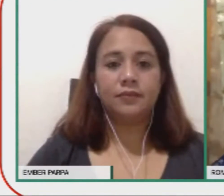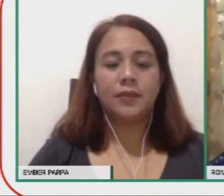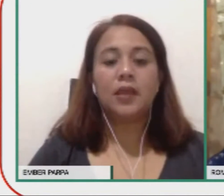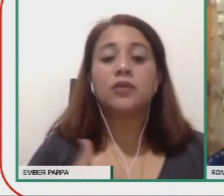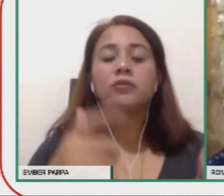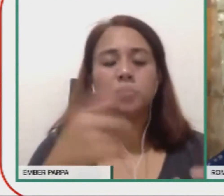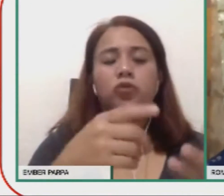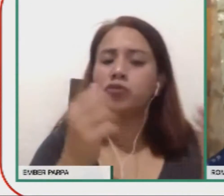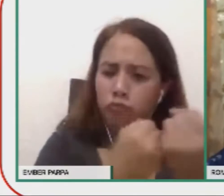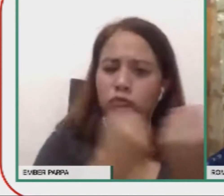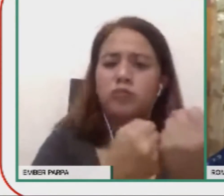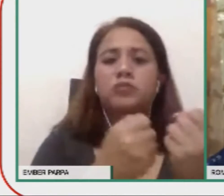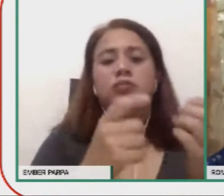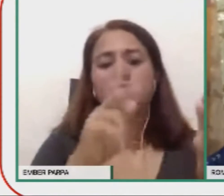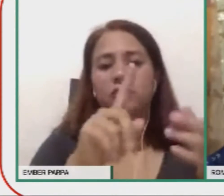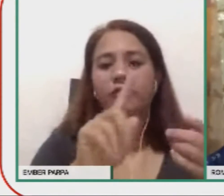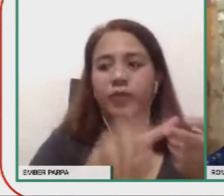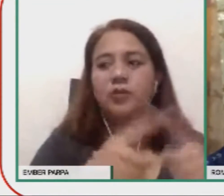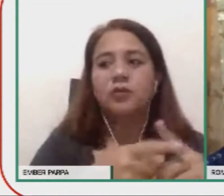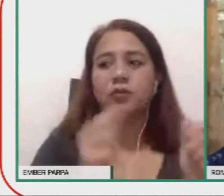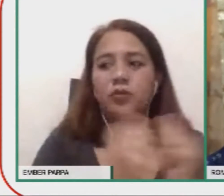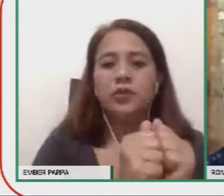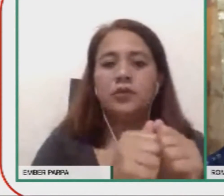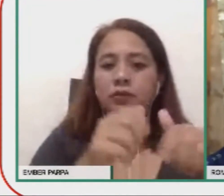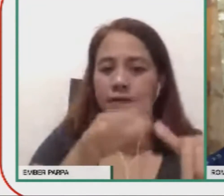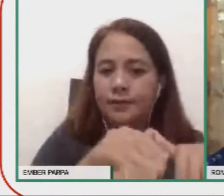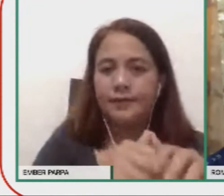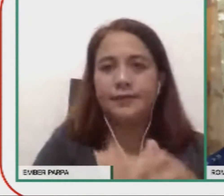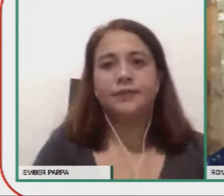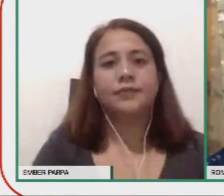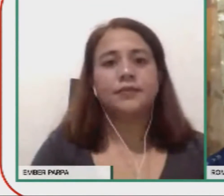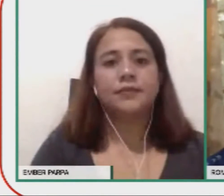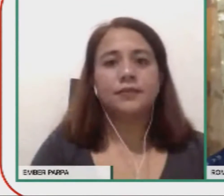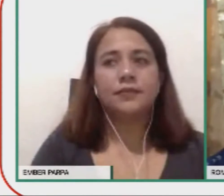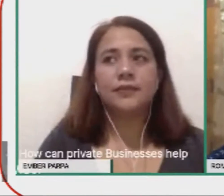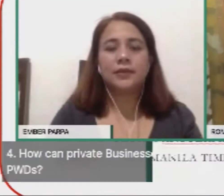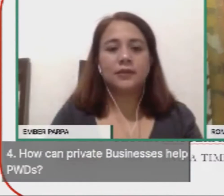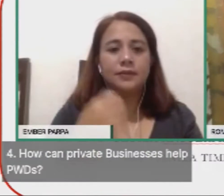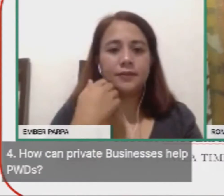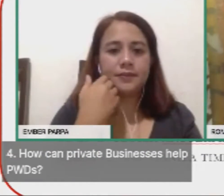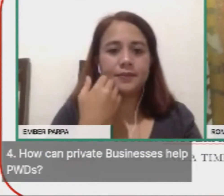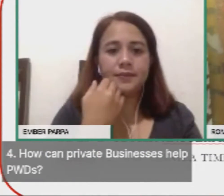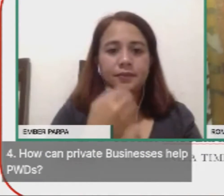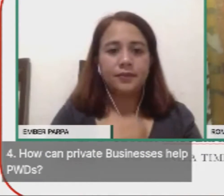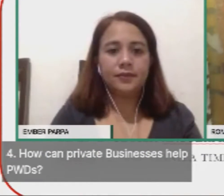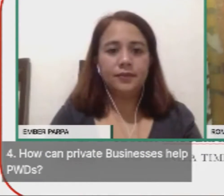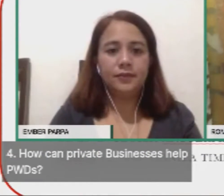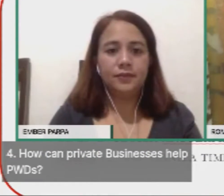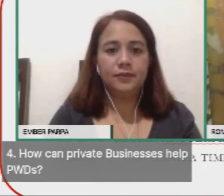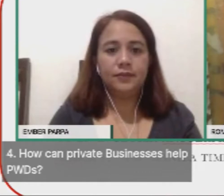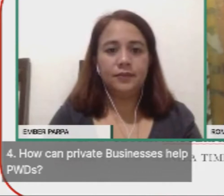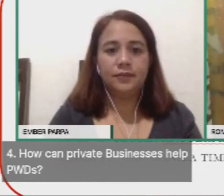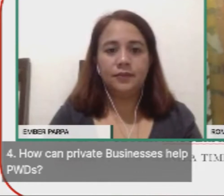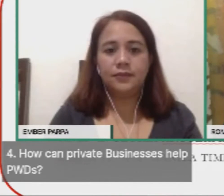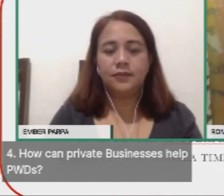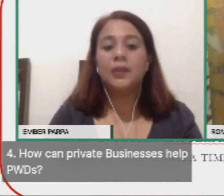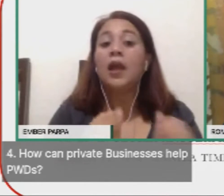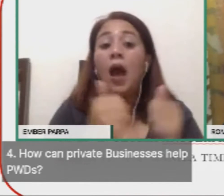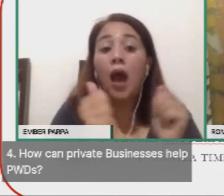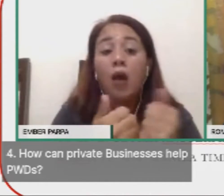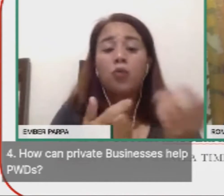PWDs. Now let's go to the fourth question. Okay, how can